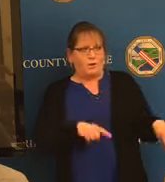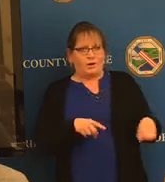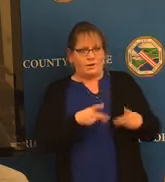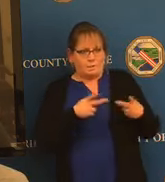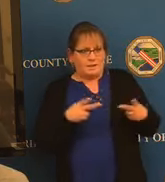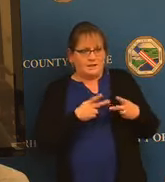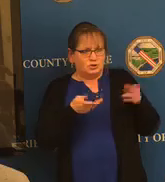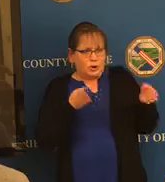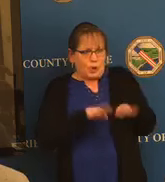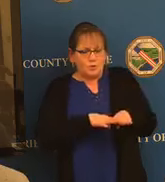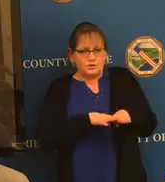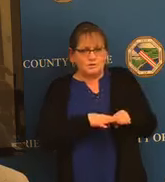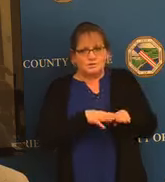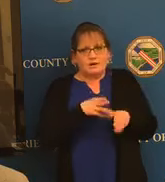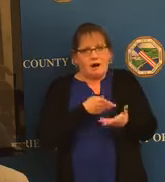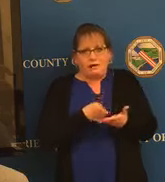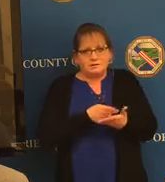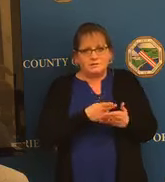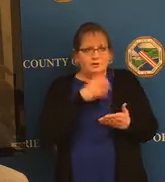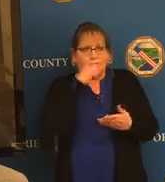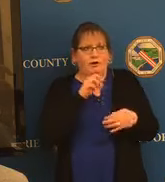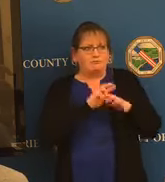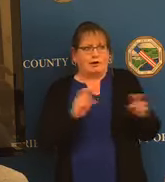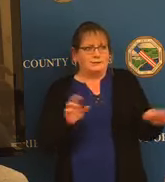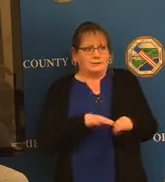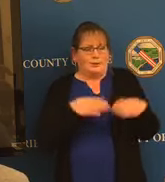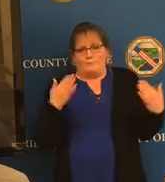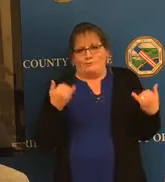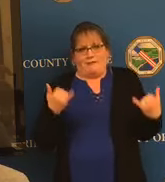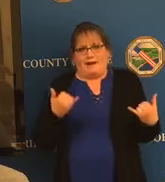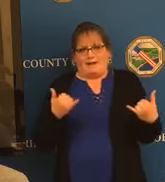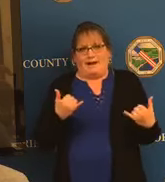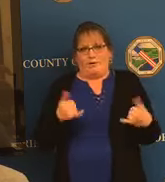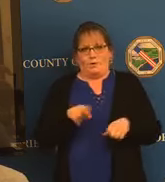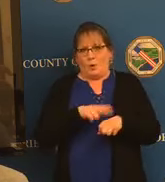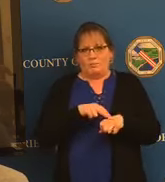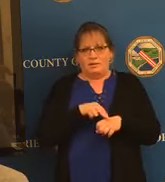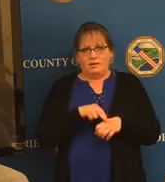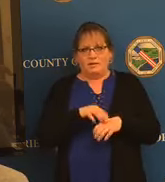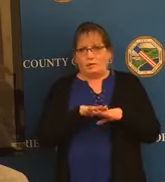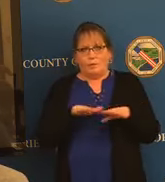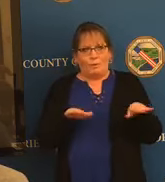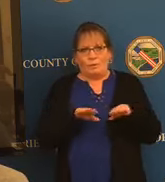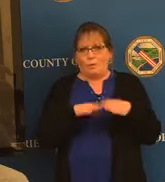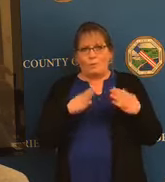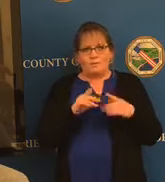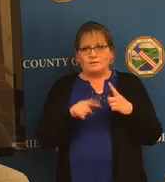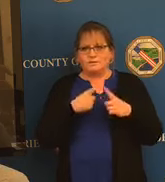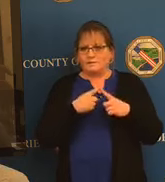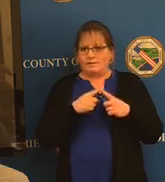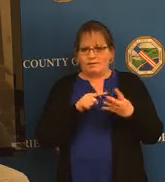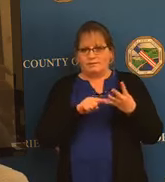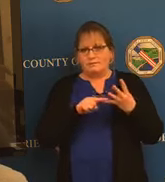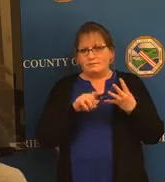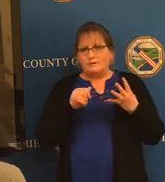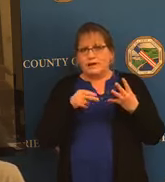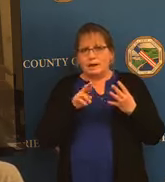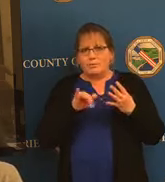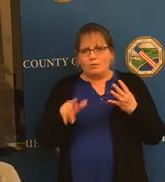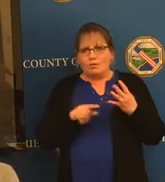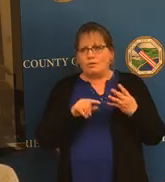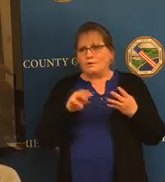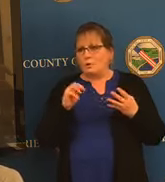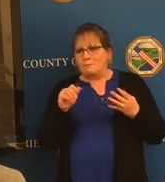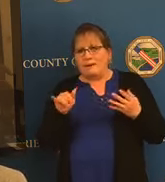because truthfully, none of those courses would be even ready to open at this time of year. They normally don't open up until later April, early May, just because